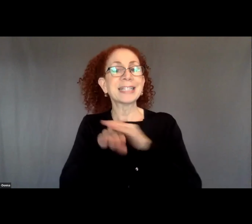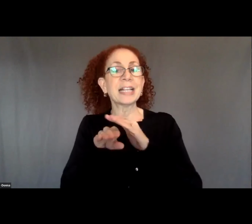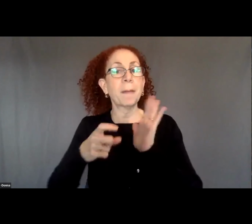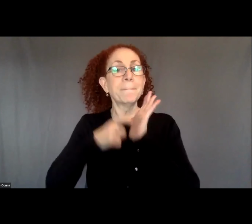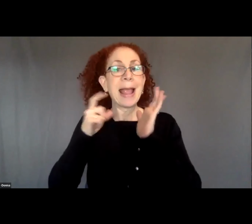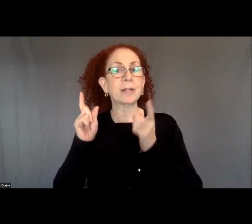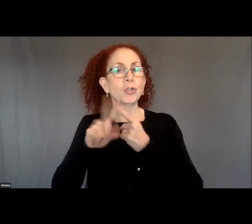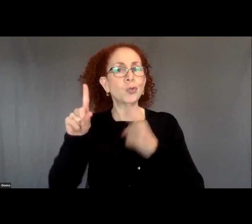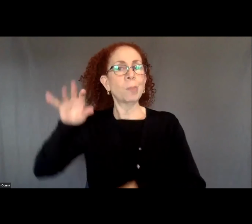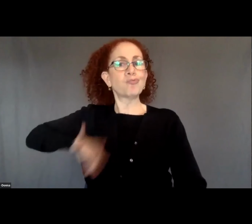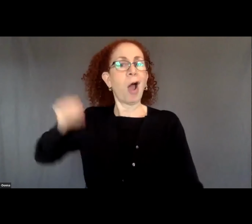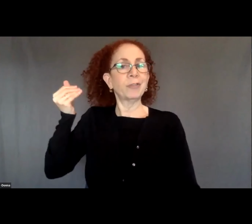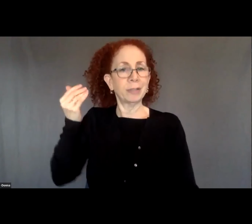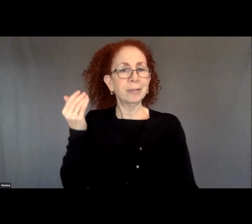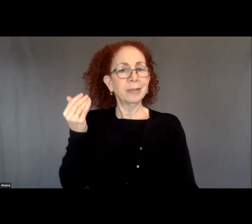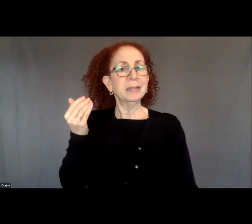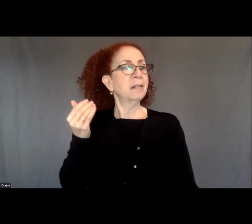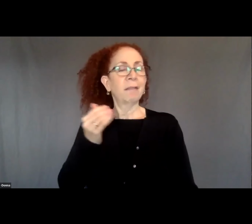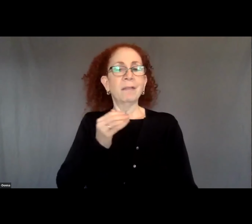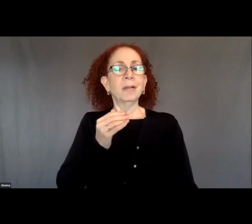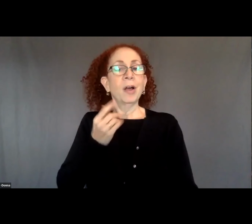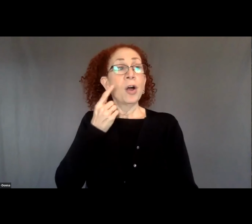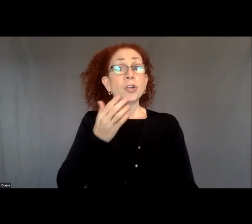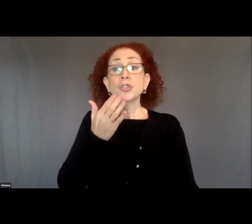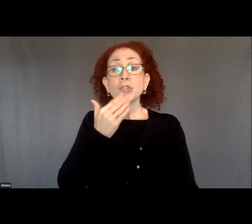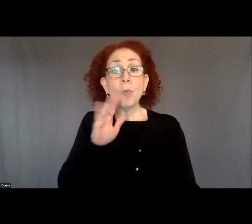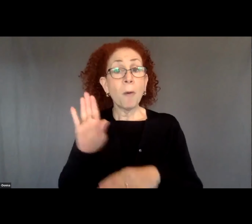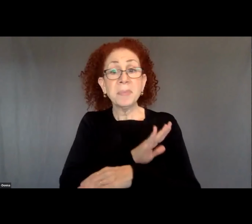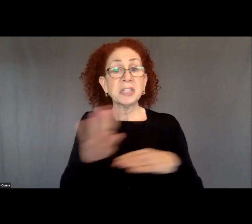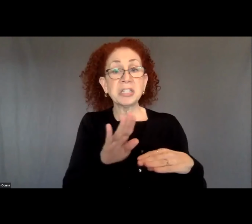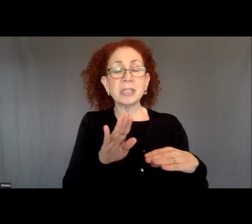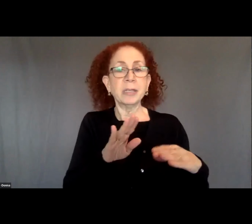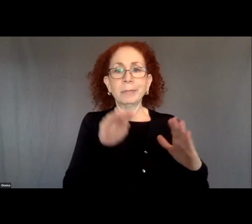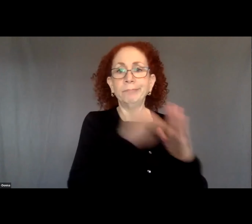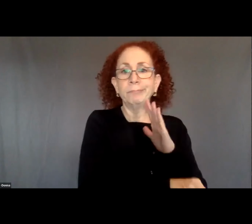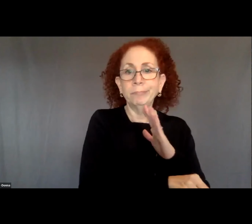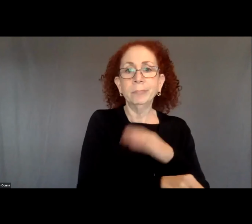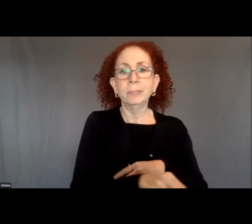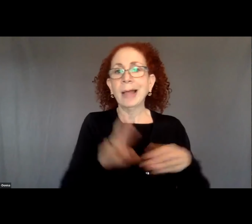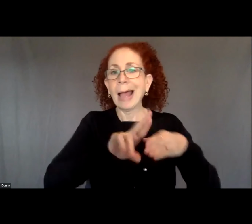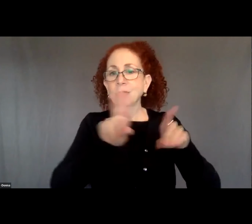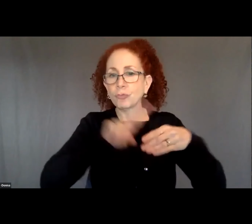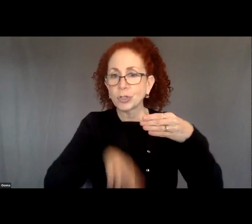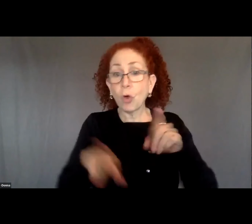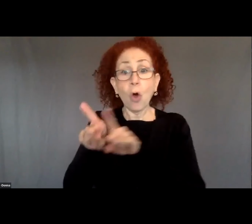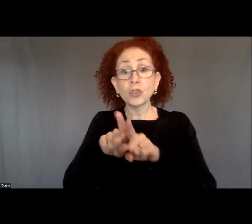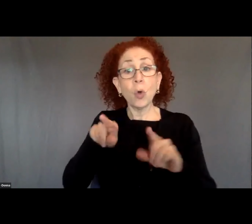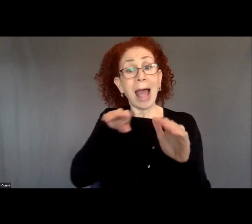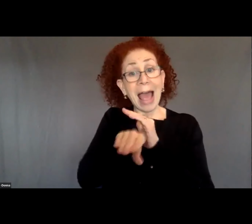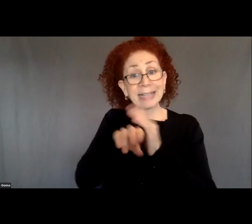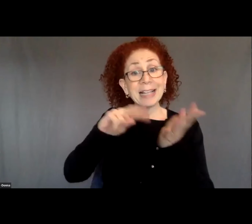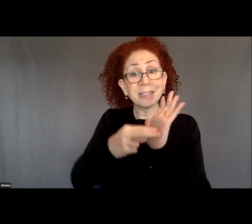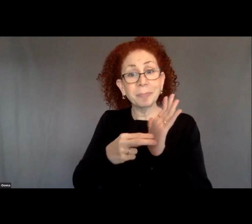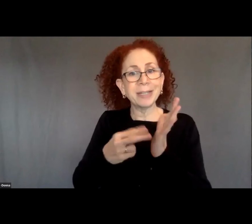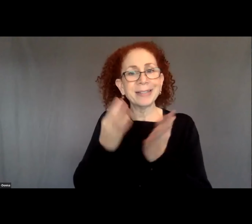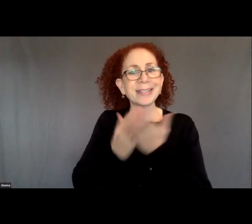to somehow profit at the expense of small businesses. Also, the idea that access comes at the expense of some